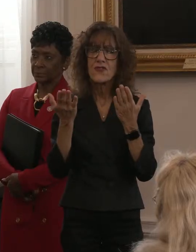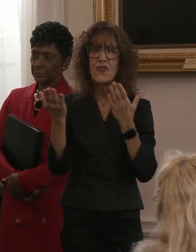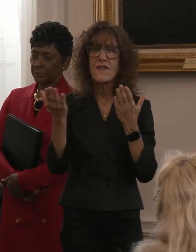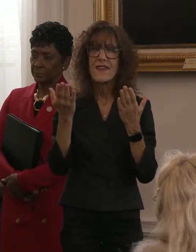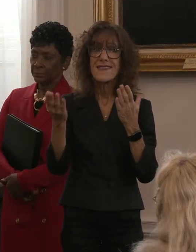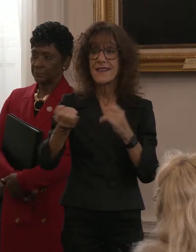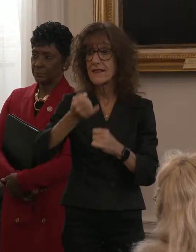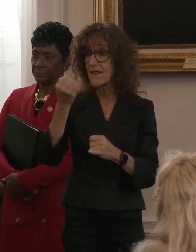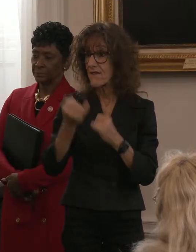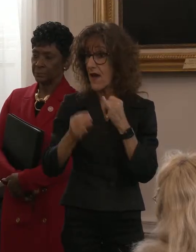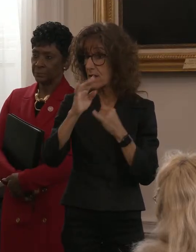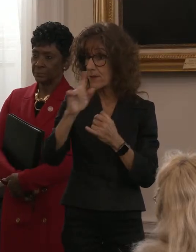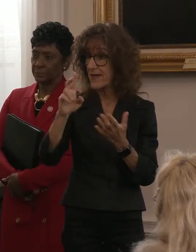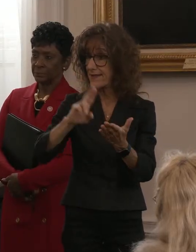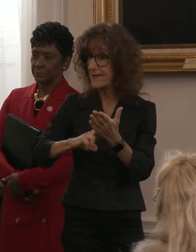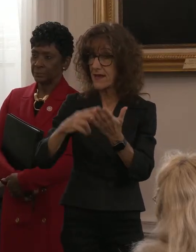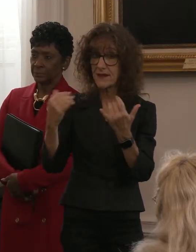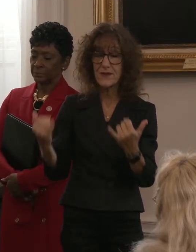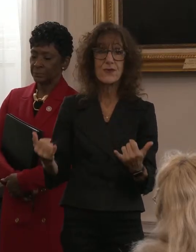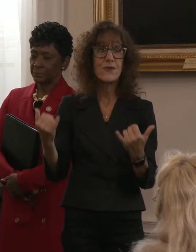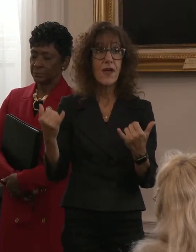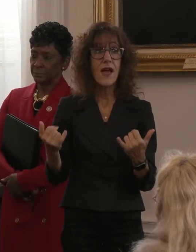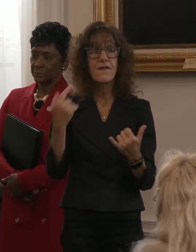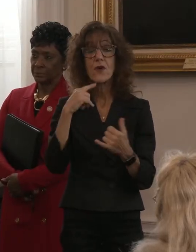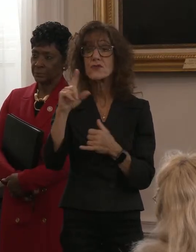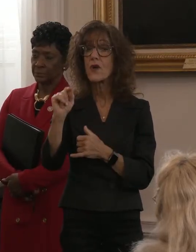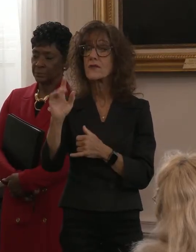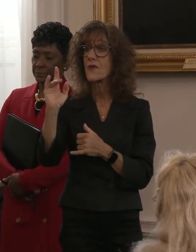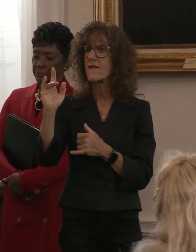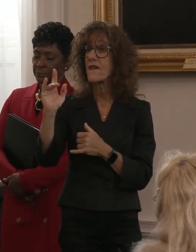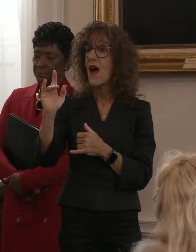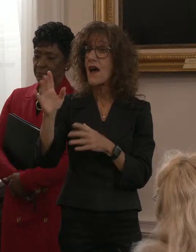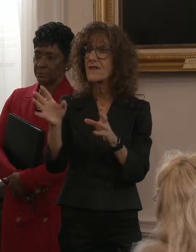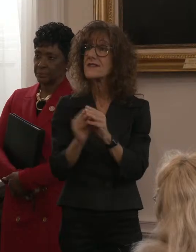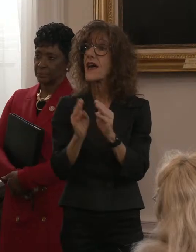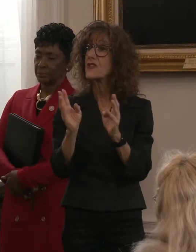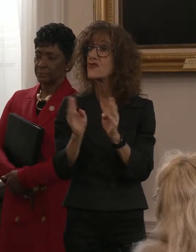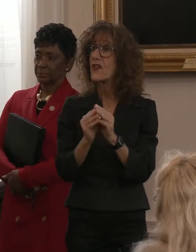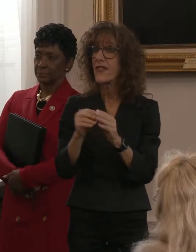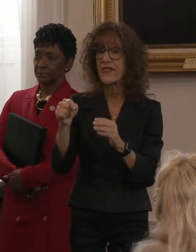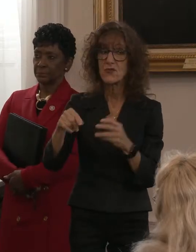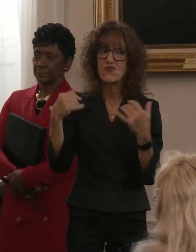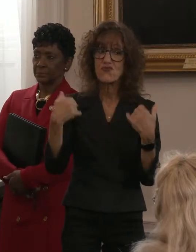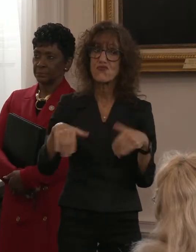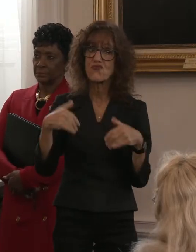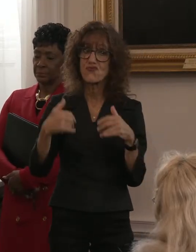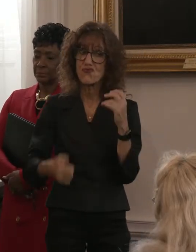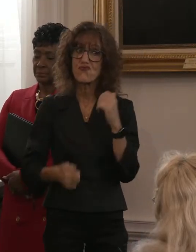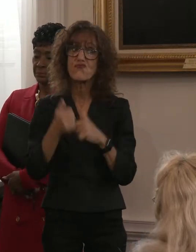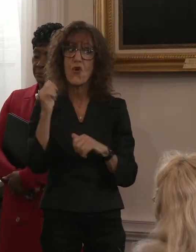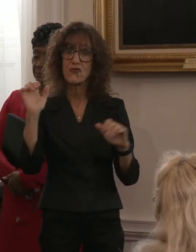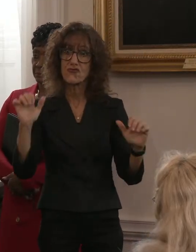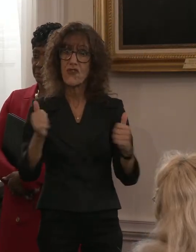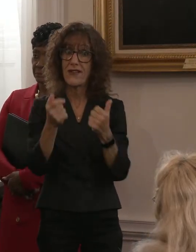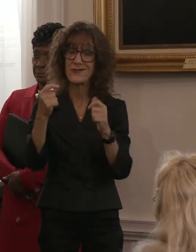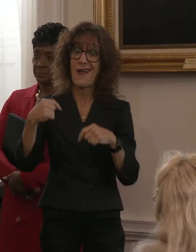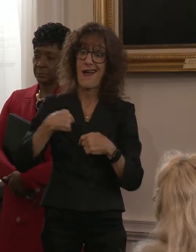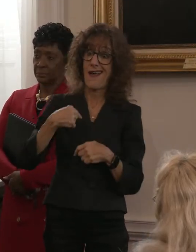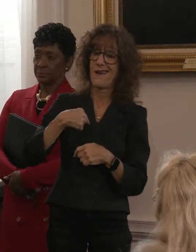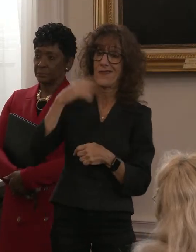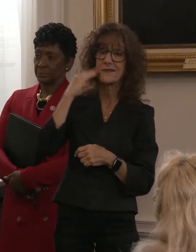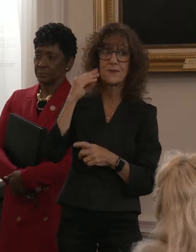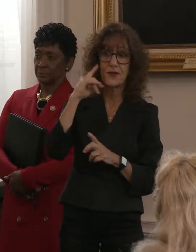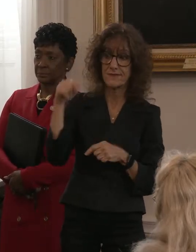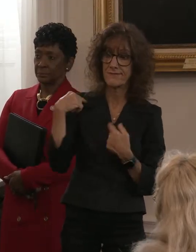bill hearing, our bill signing of the 2025 session, one that was by far the most challenging one that I certainly have experienced in